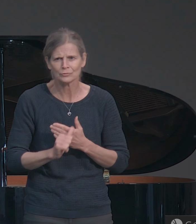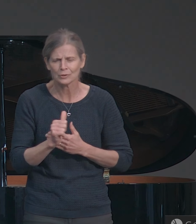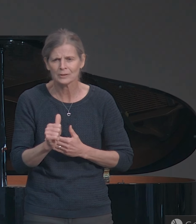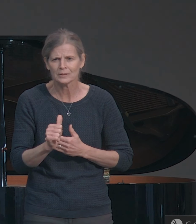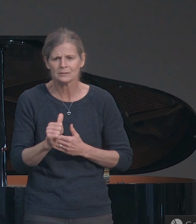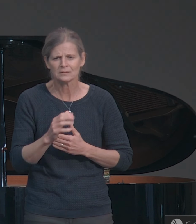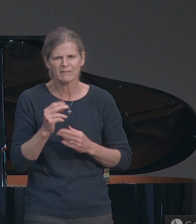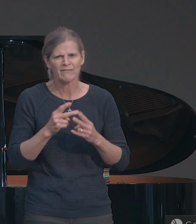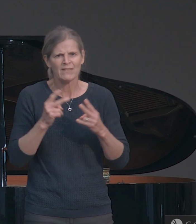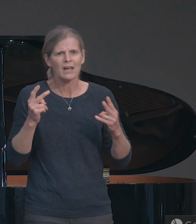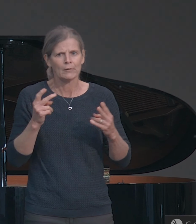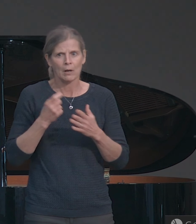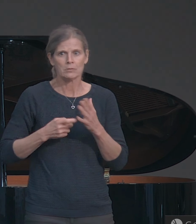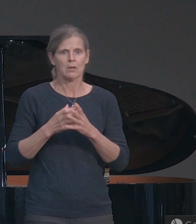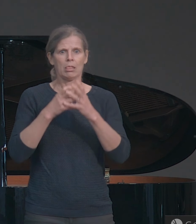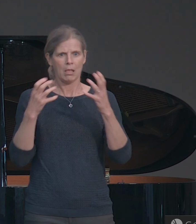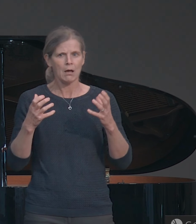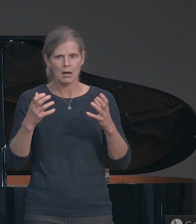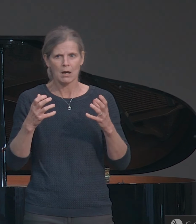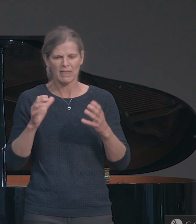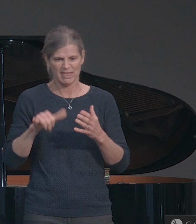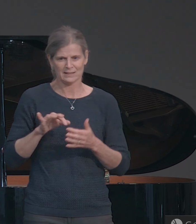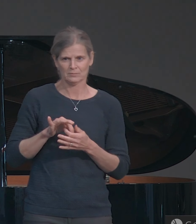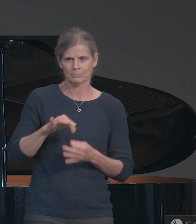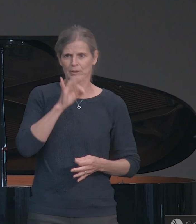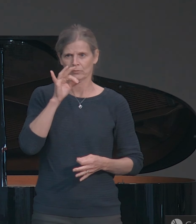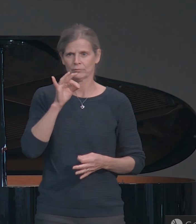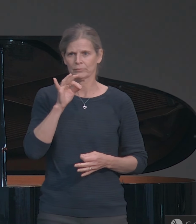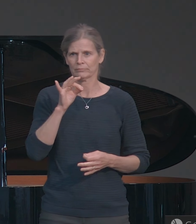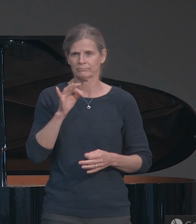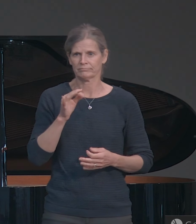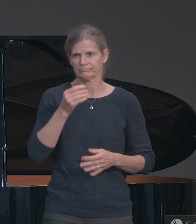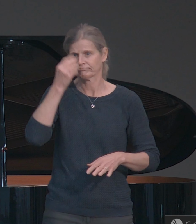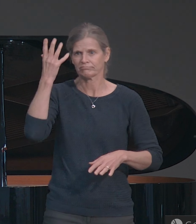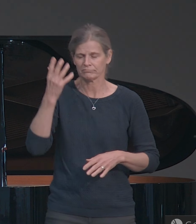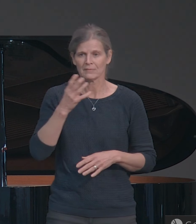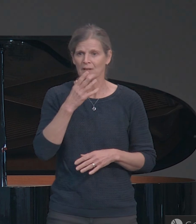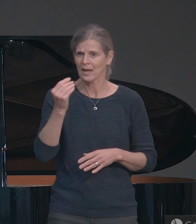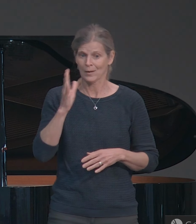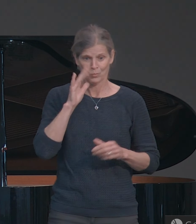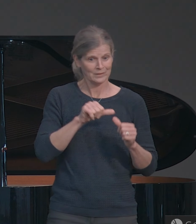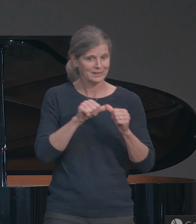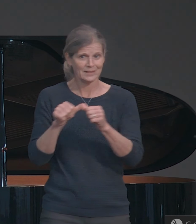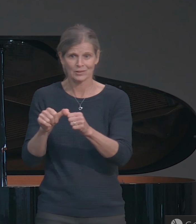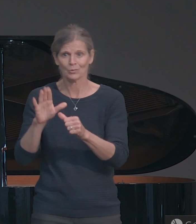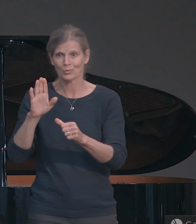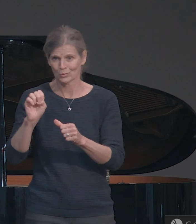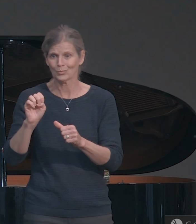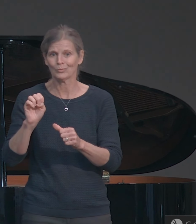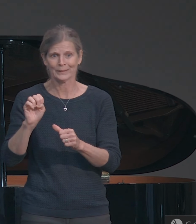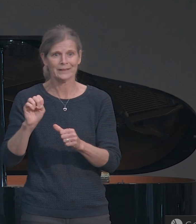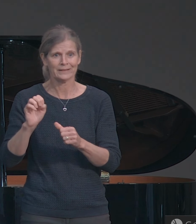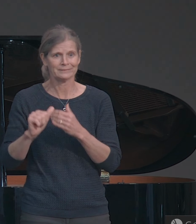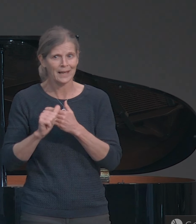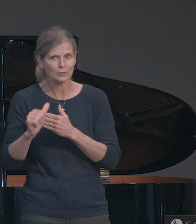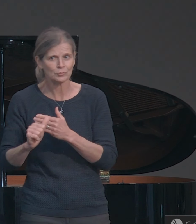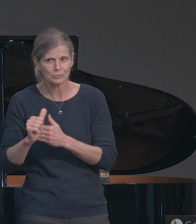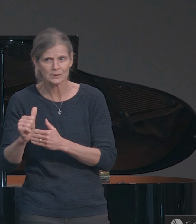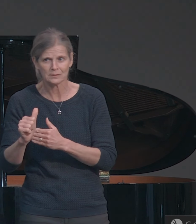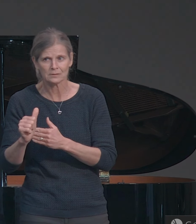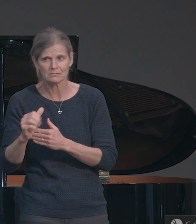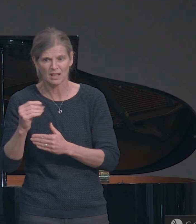and costly, this spiritual indifference, and it would continue to be dangerous and costly.